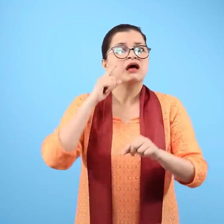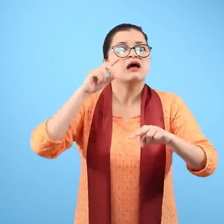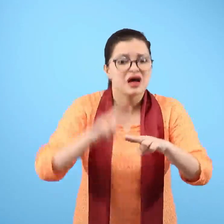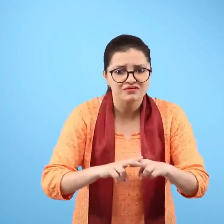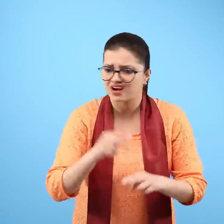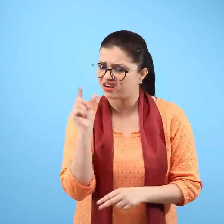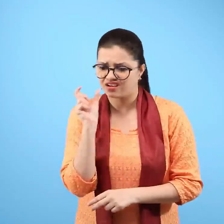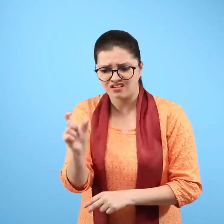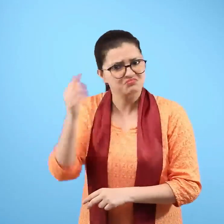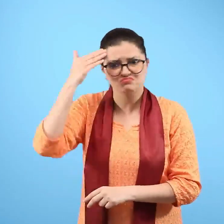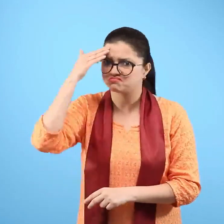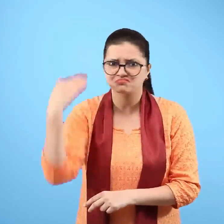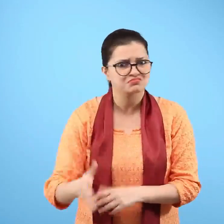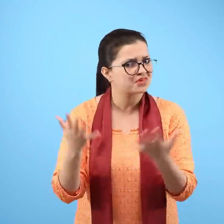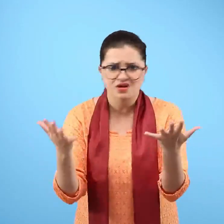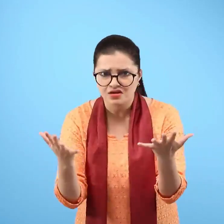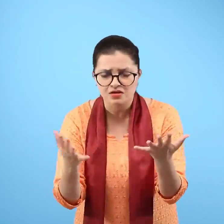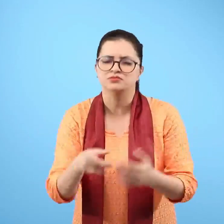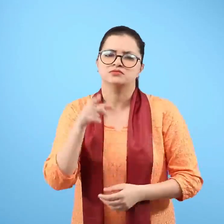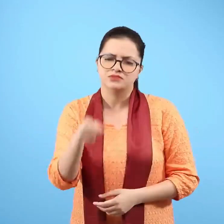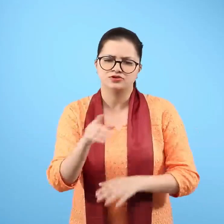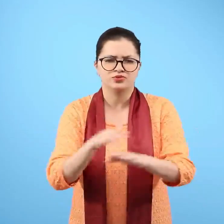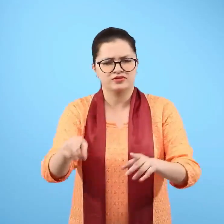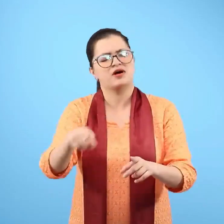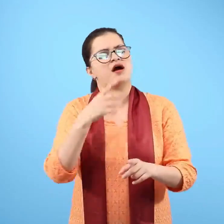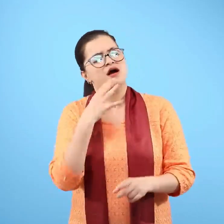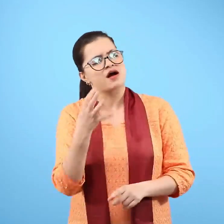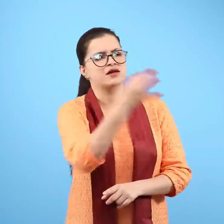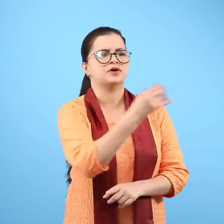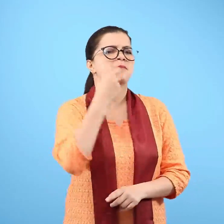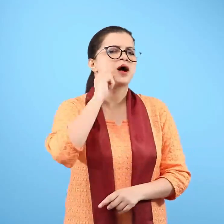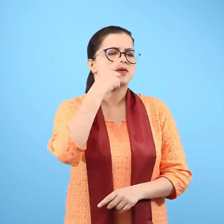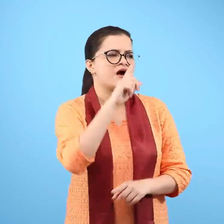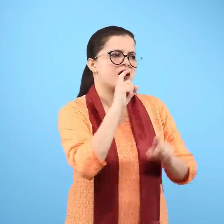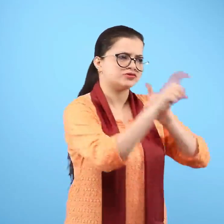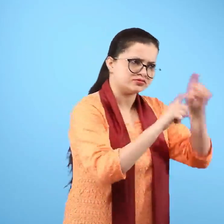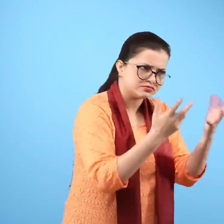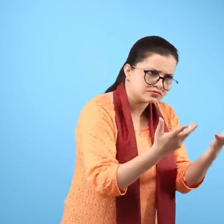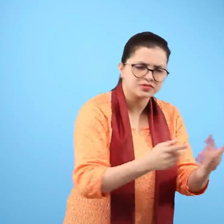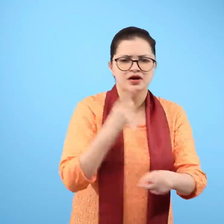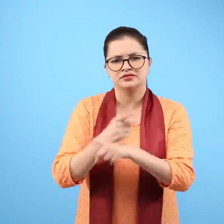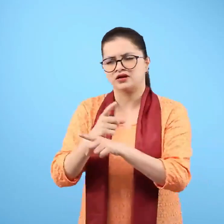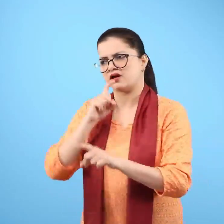If its name is not in the map, find it from your teacher or parents.